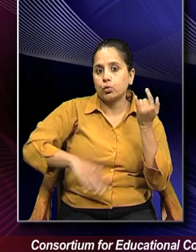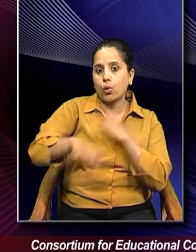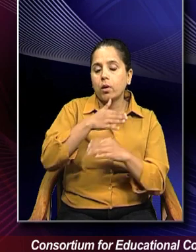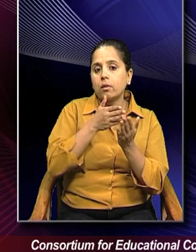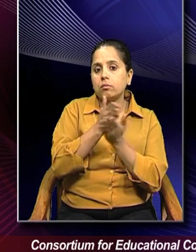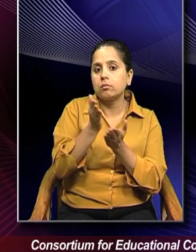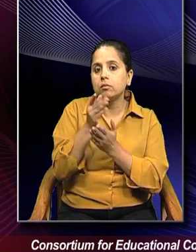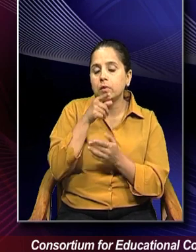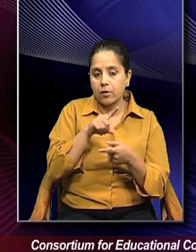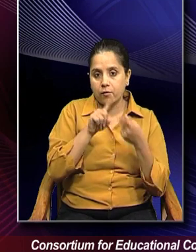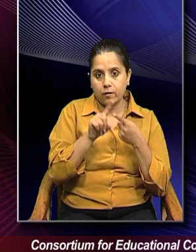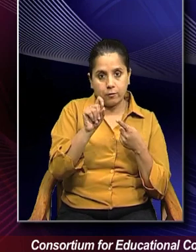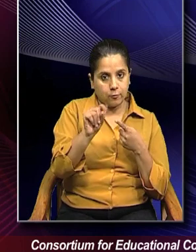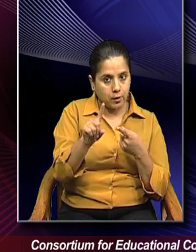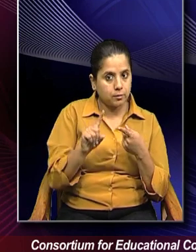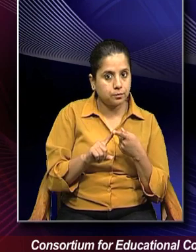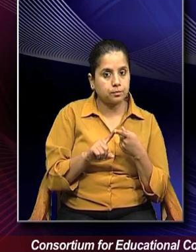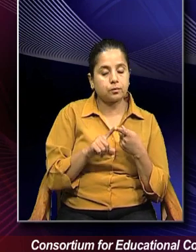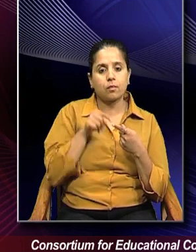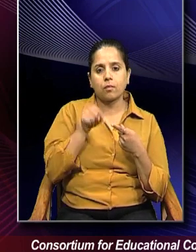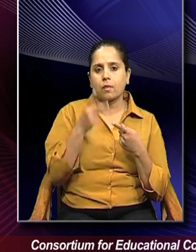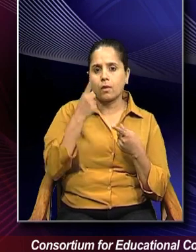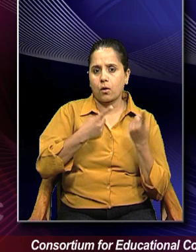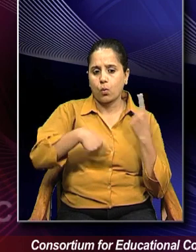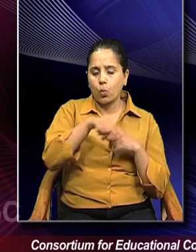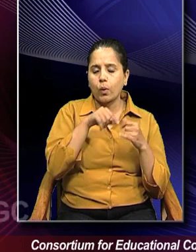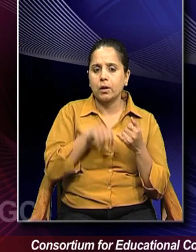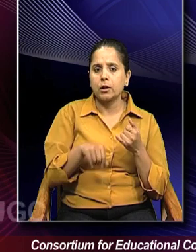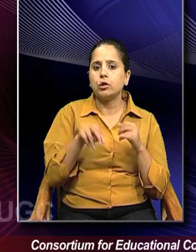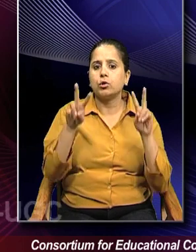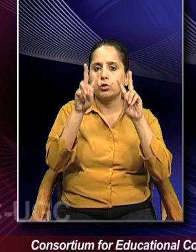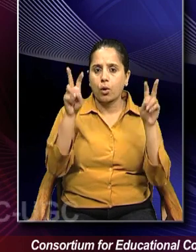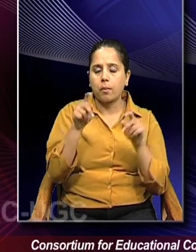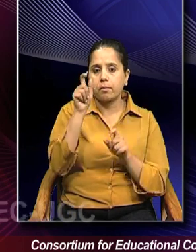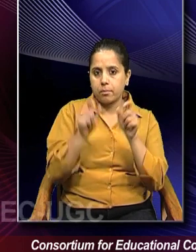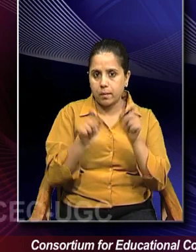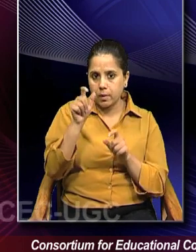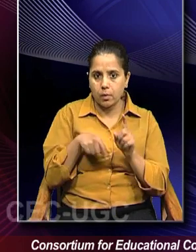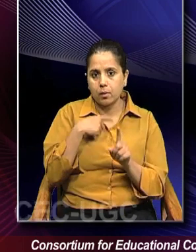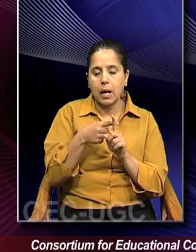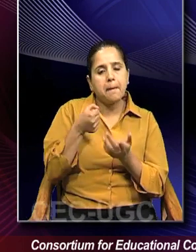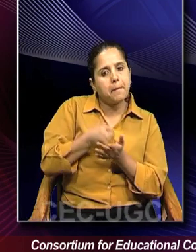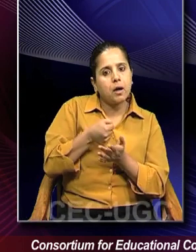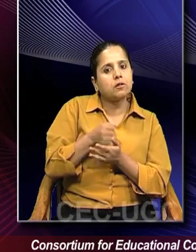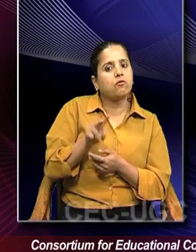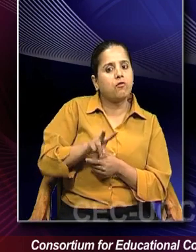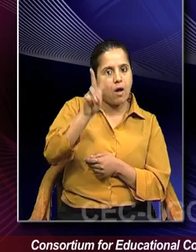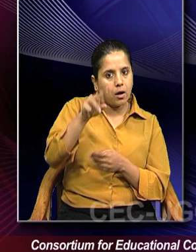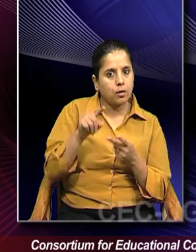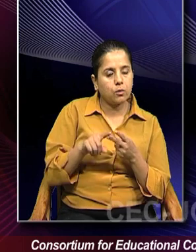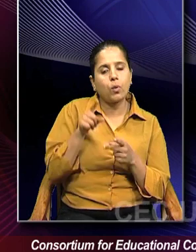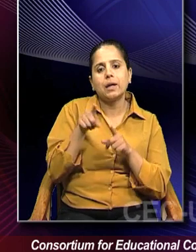are: 1. At the heart of the subject are people and basic values,